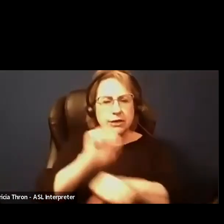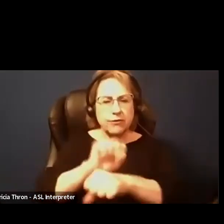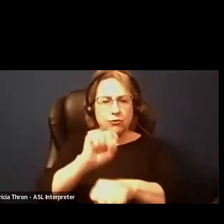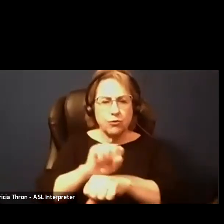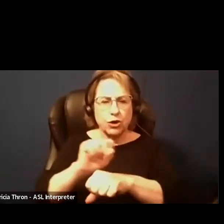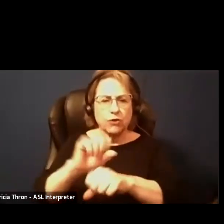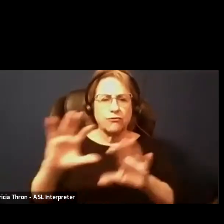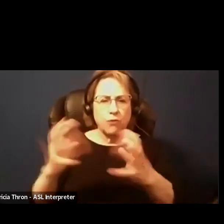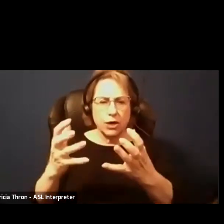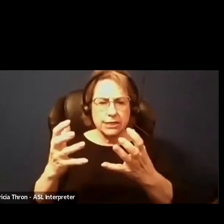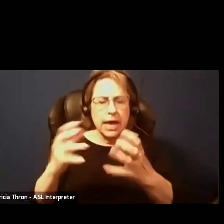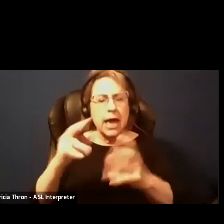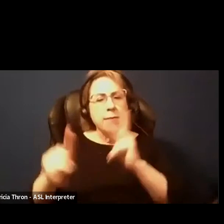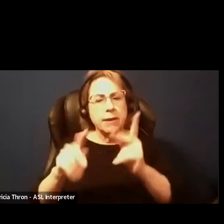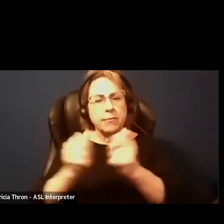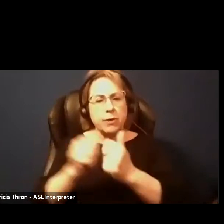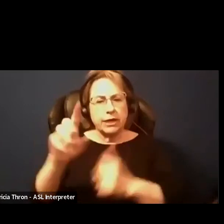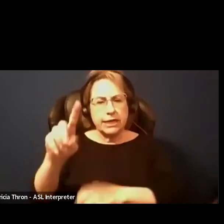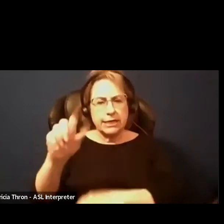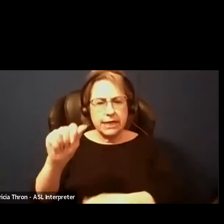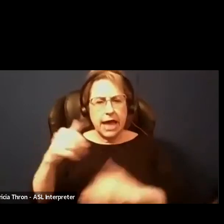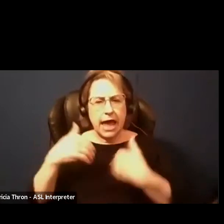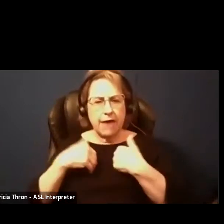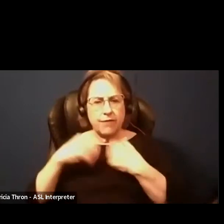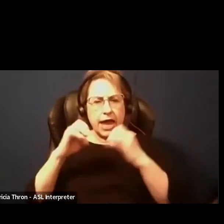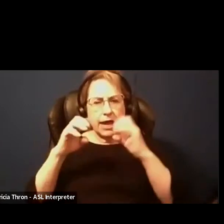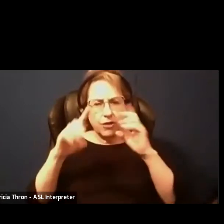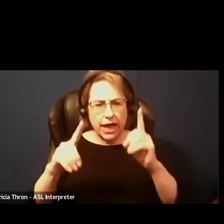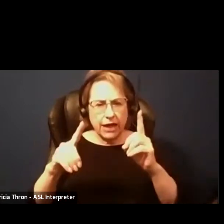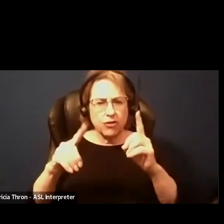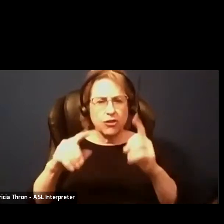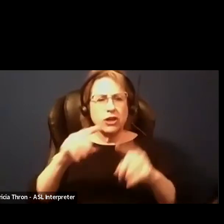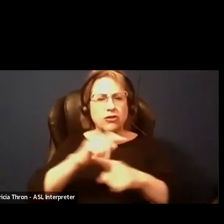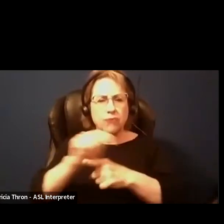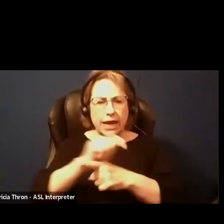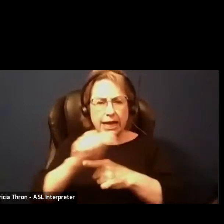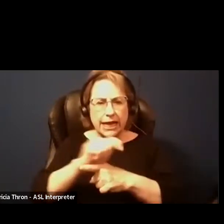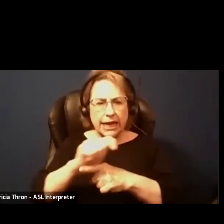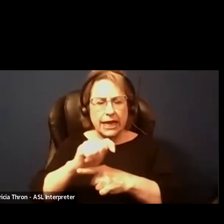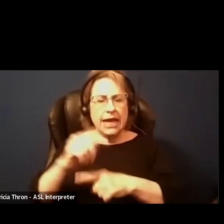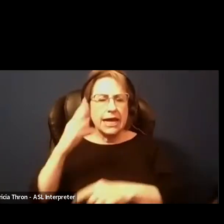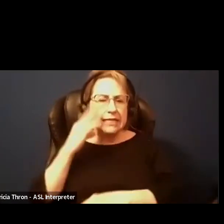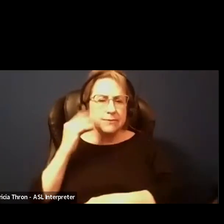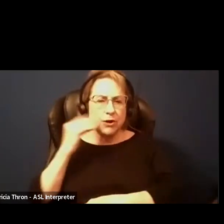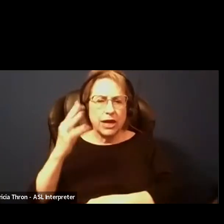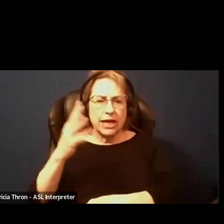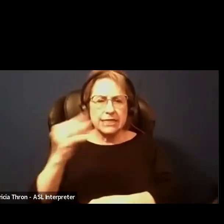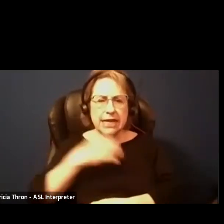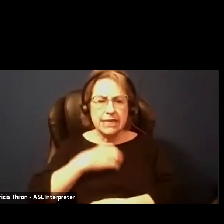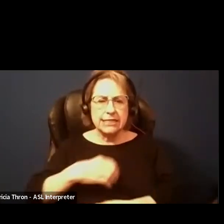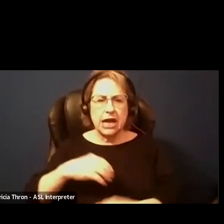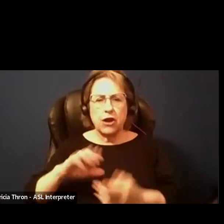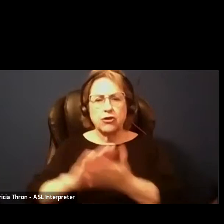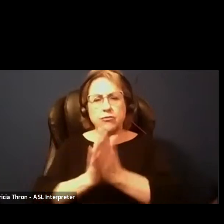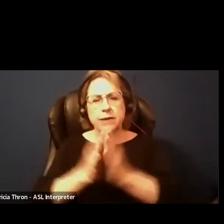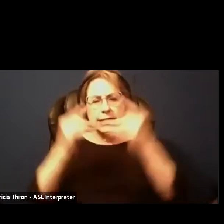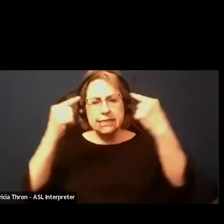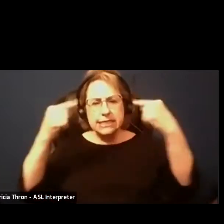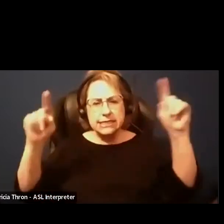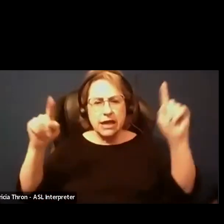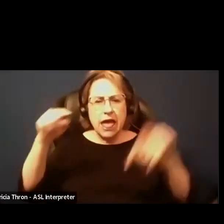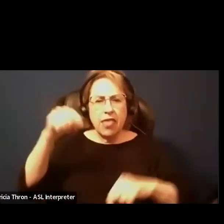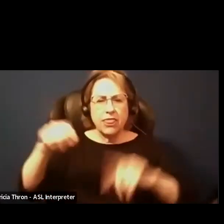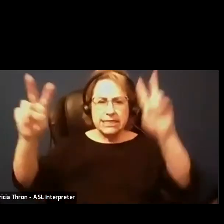whereas people with disabilities have the education, training, experience, and desire to be successful in the workplace. And whereas this year's theme